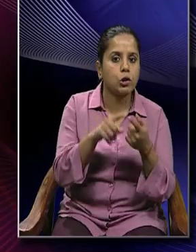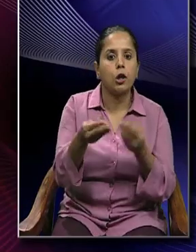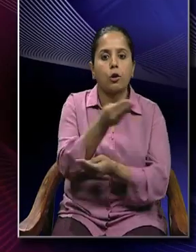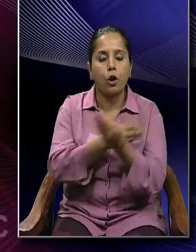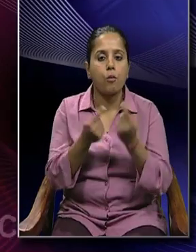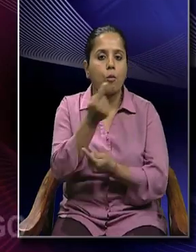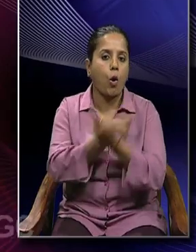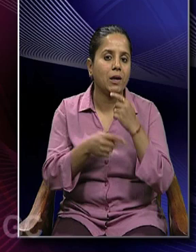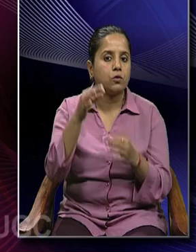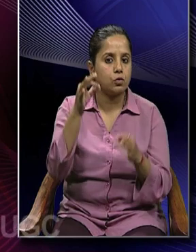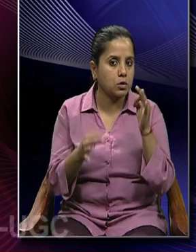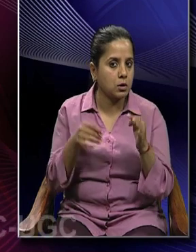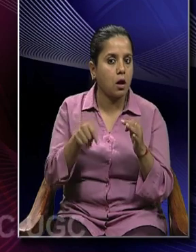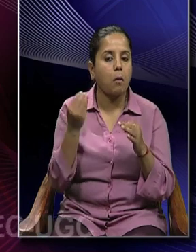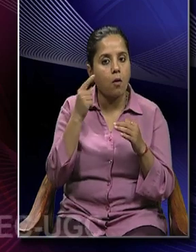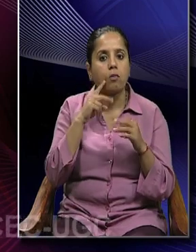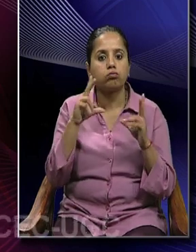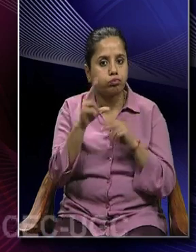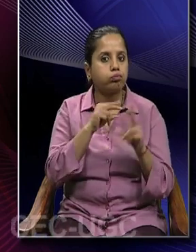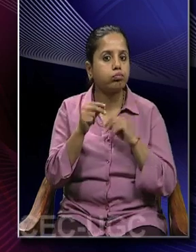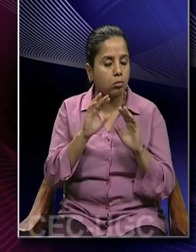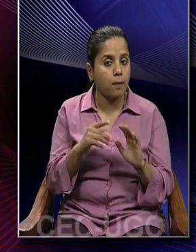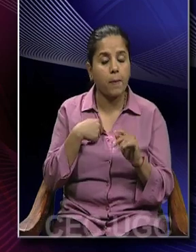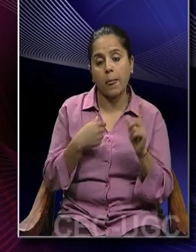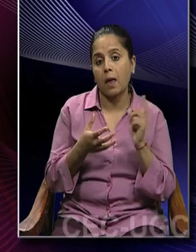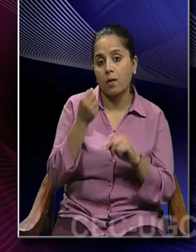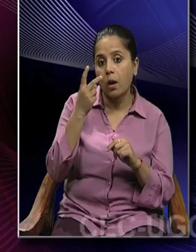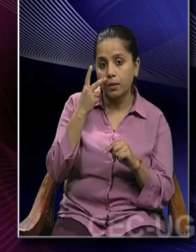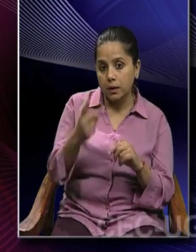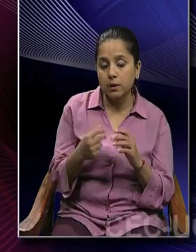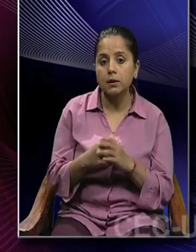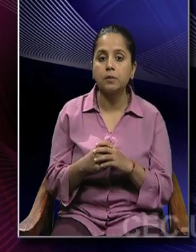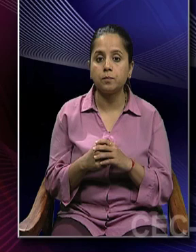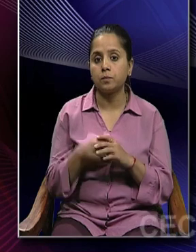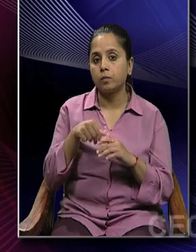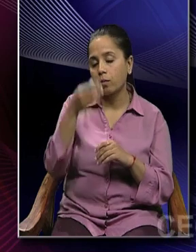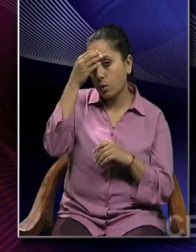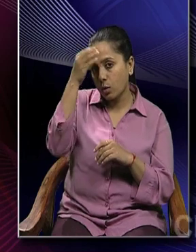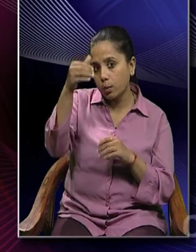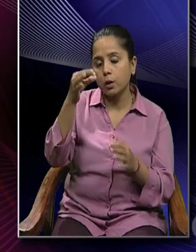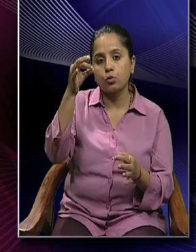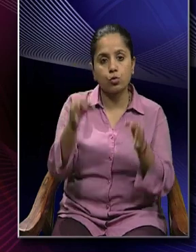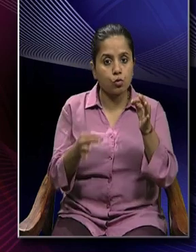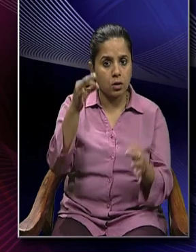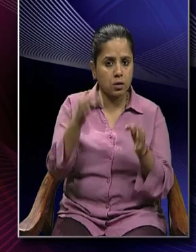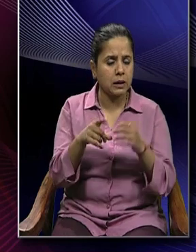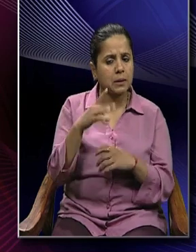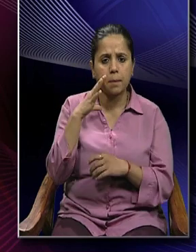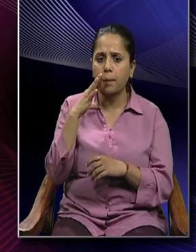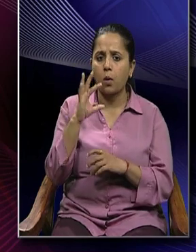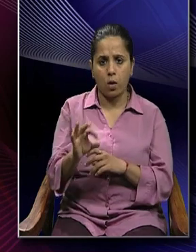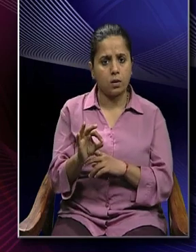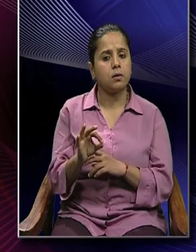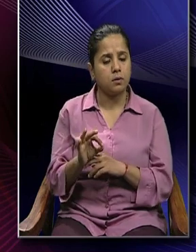political justice was deliberate. So we find that the concept of justice is very, very important, and